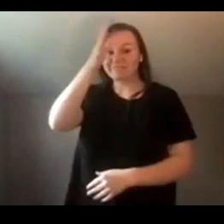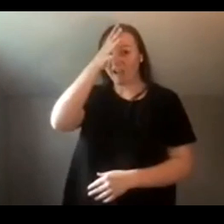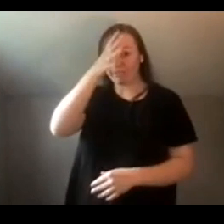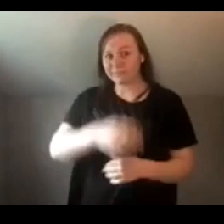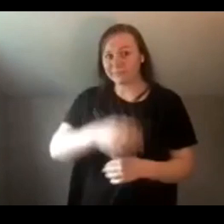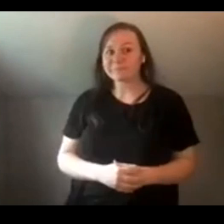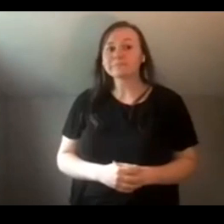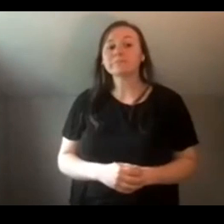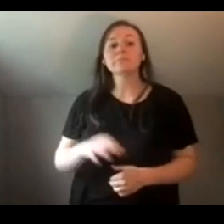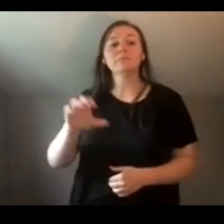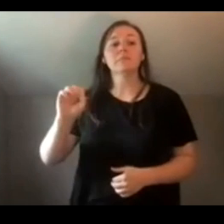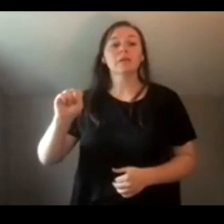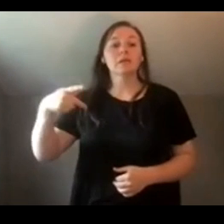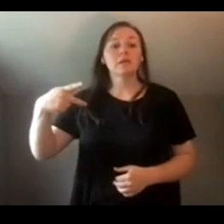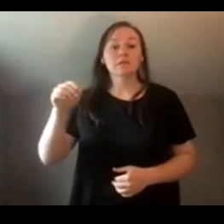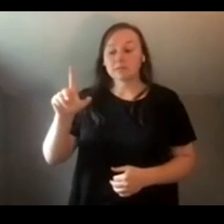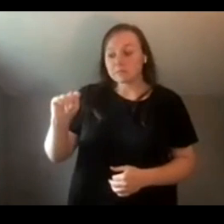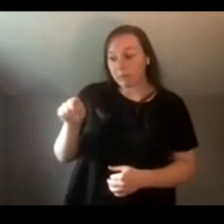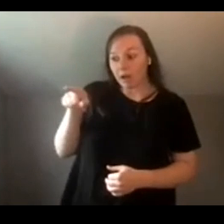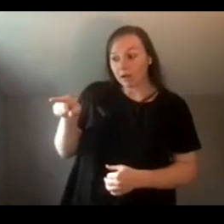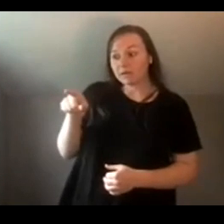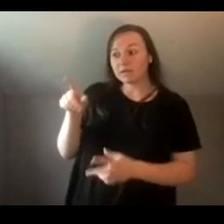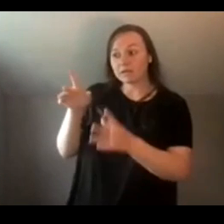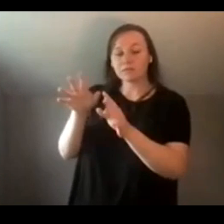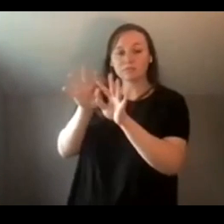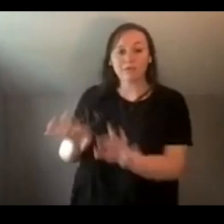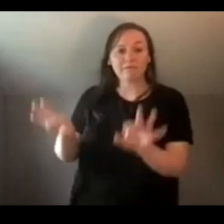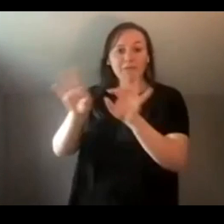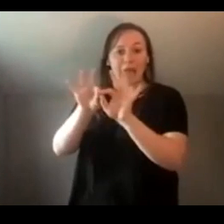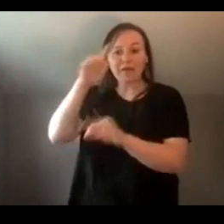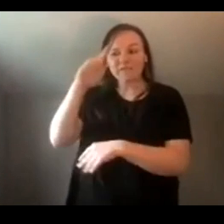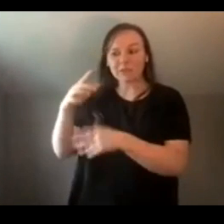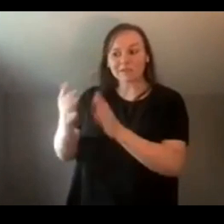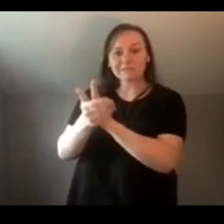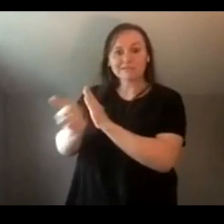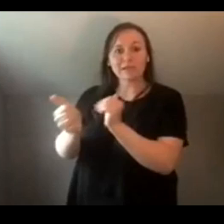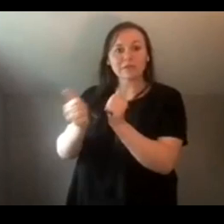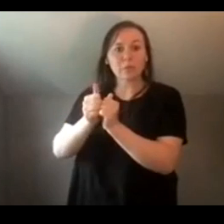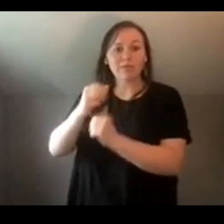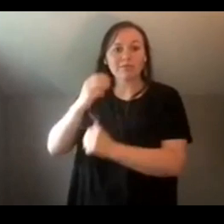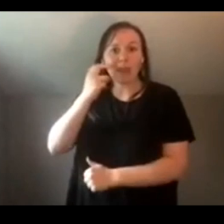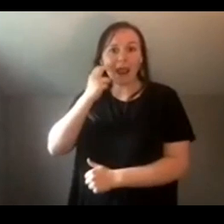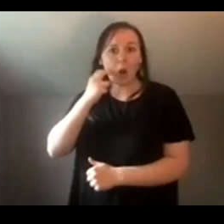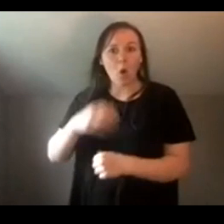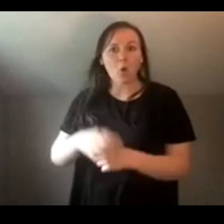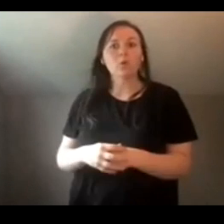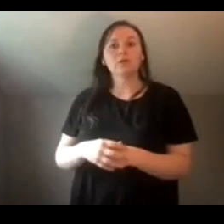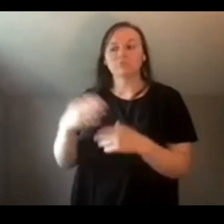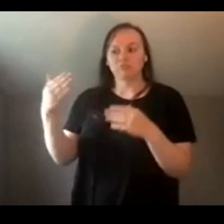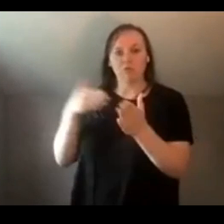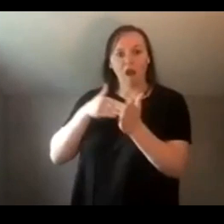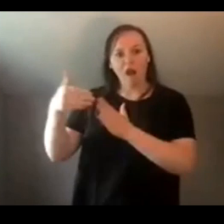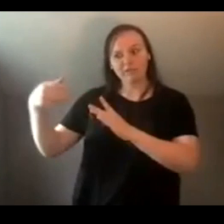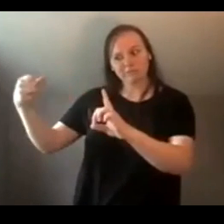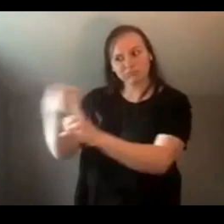Although Spottswood was of value for his tobacco skills, he was often beaten. Mr. Lewis